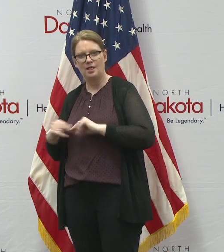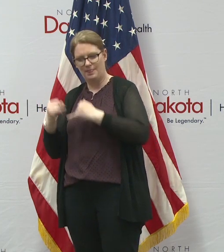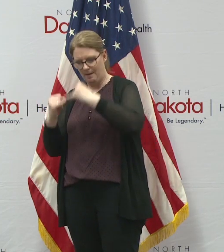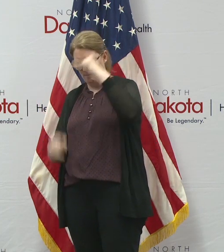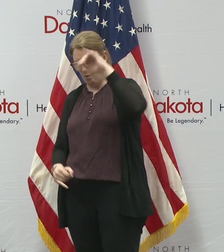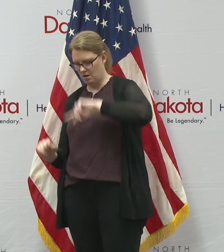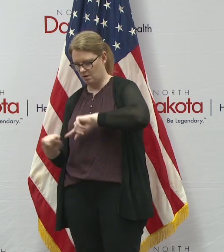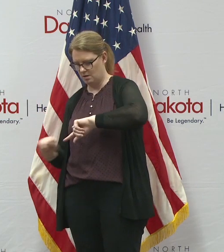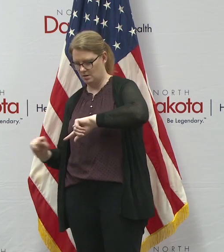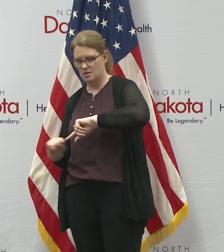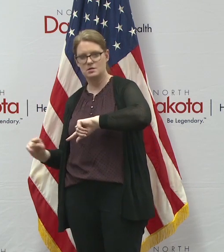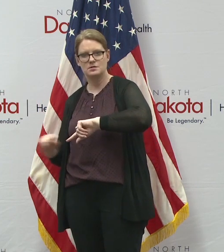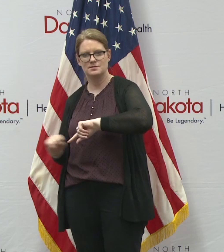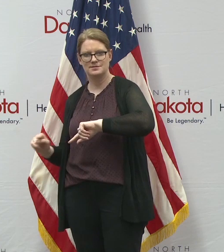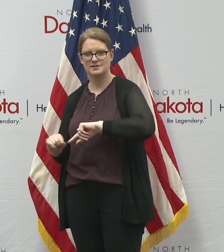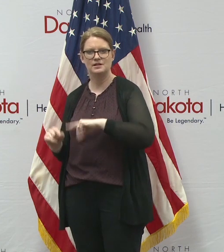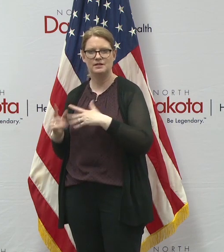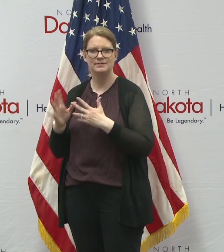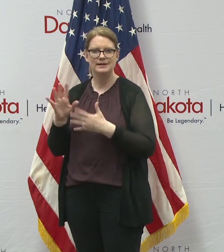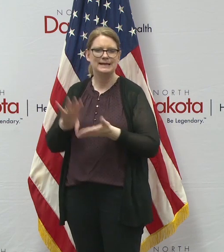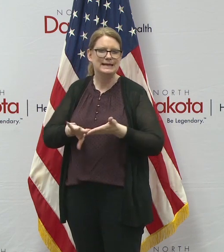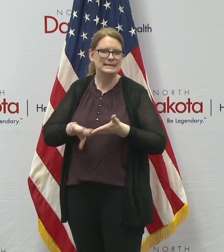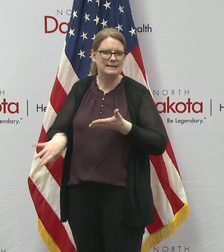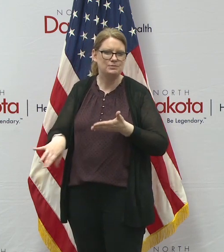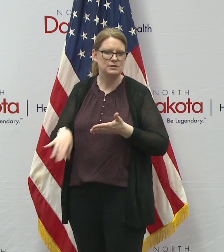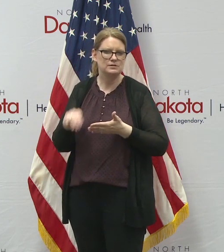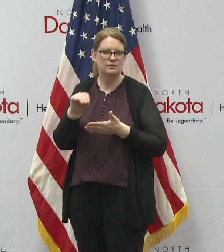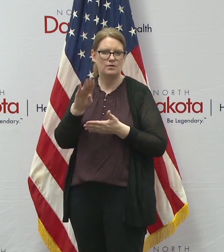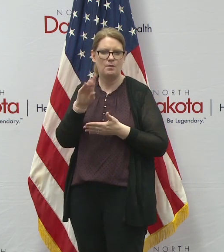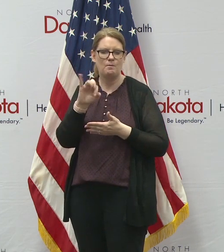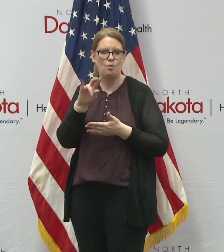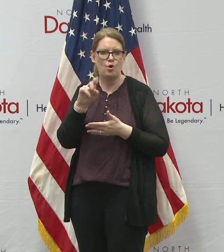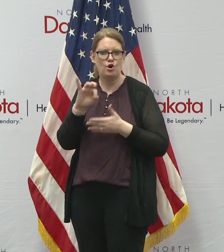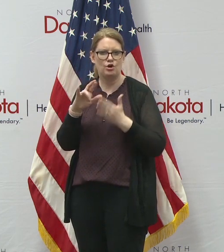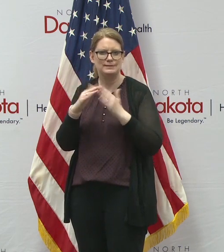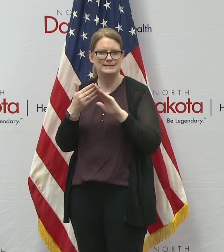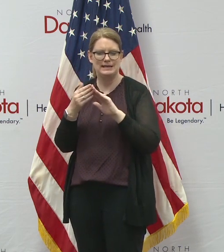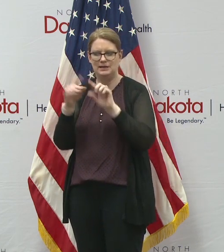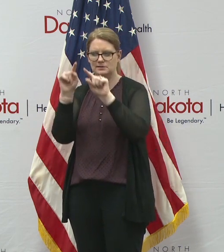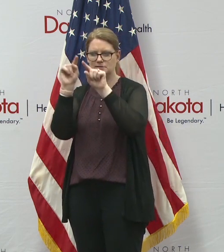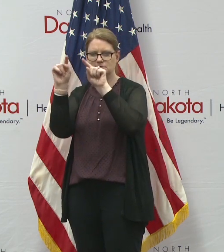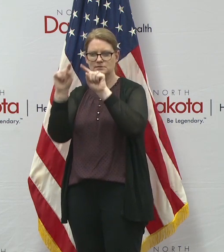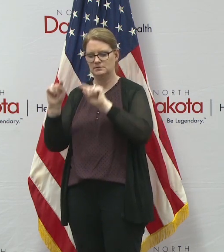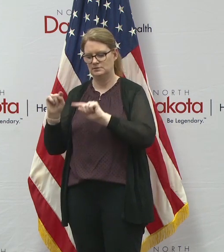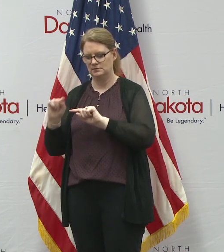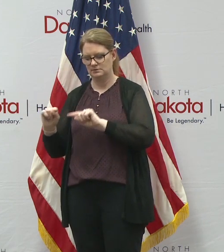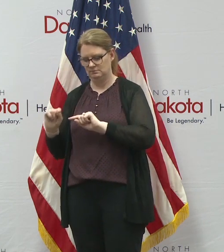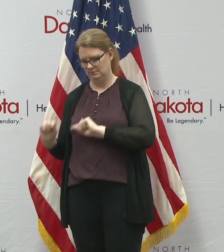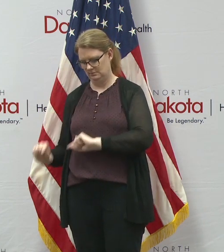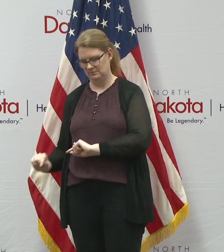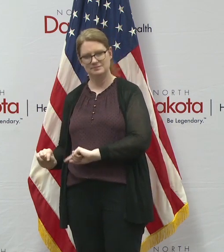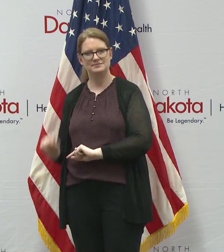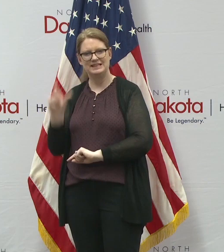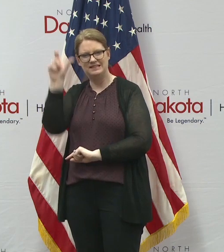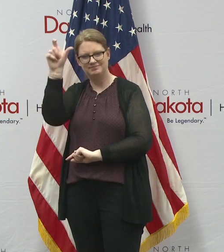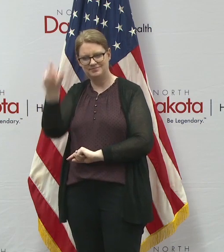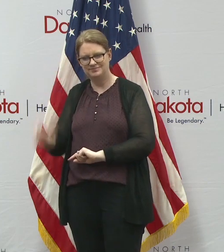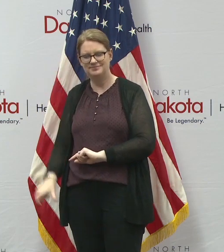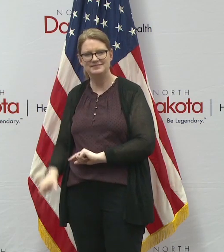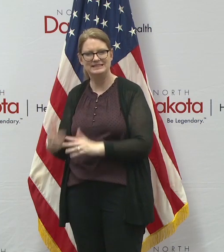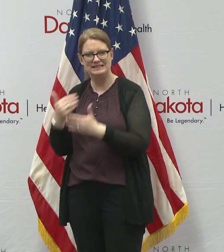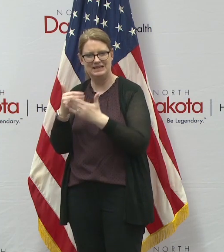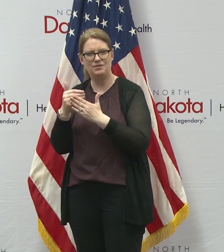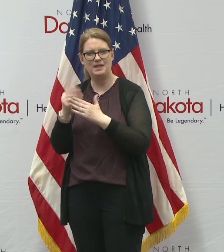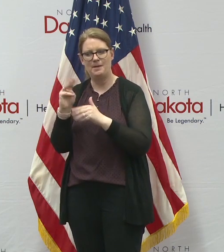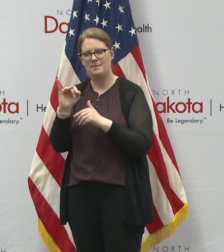we've got exceptions for border cities that erase the confusion that would be that is being created